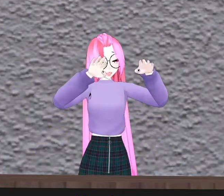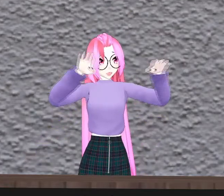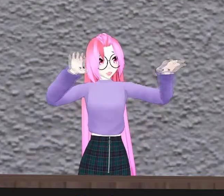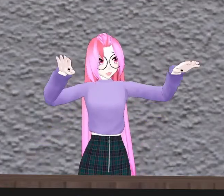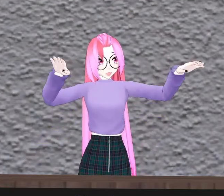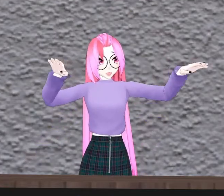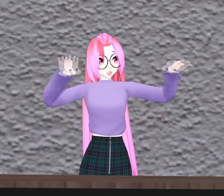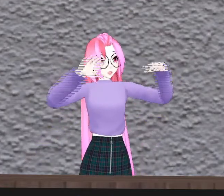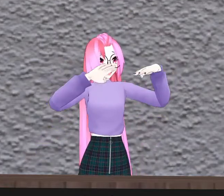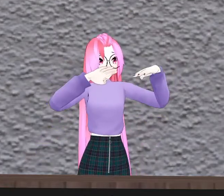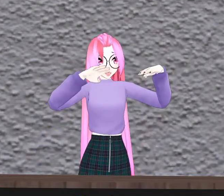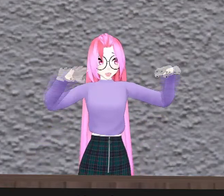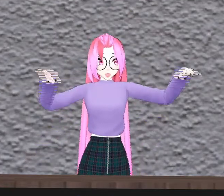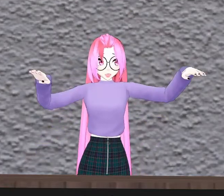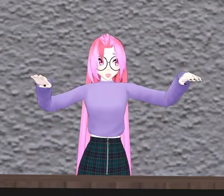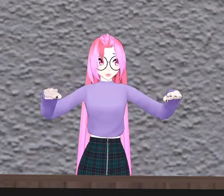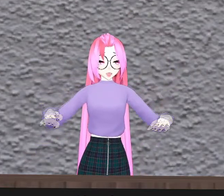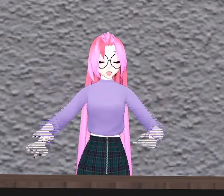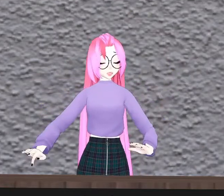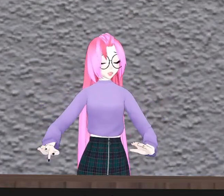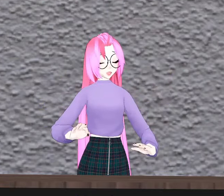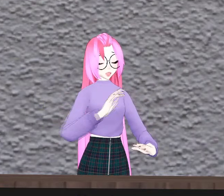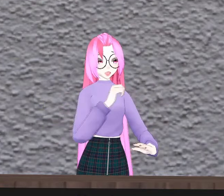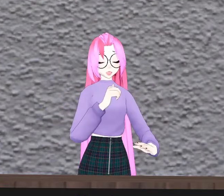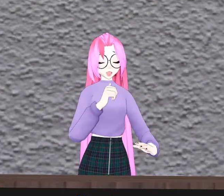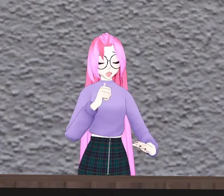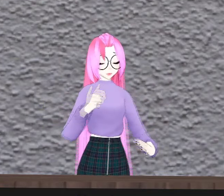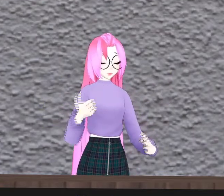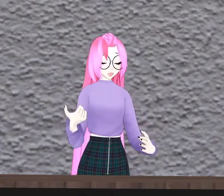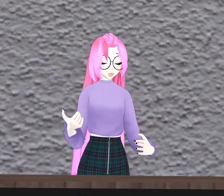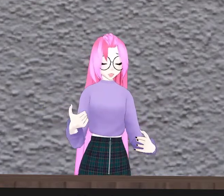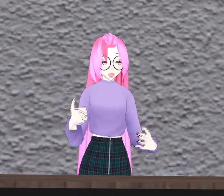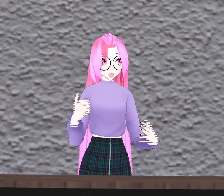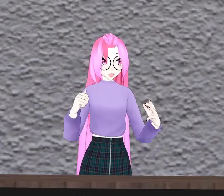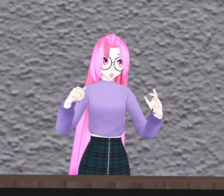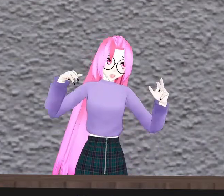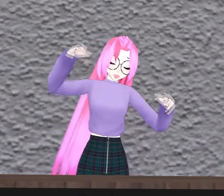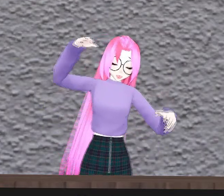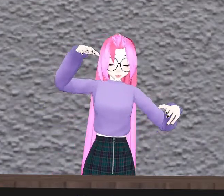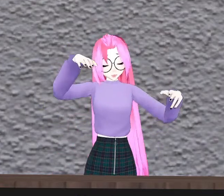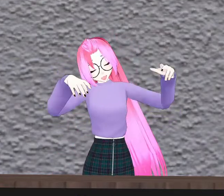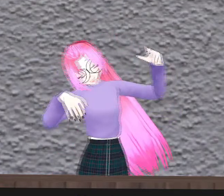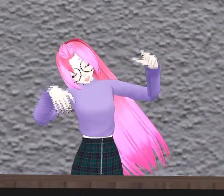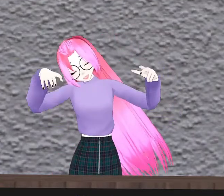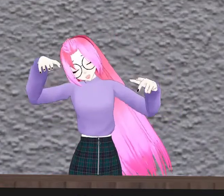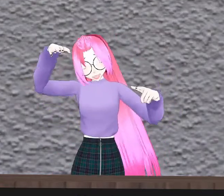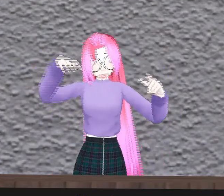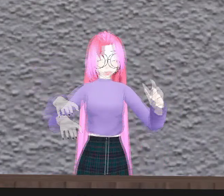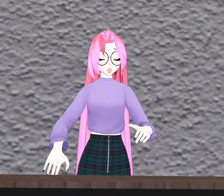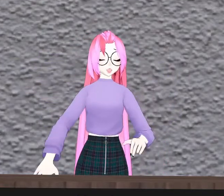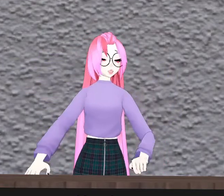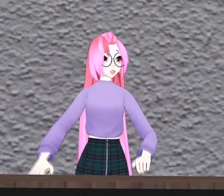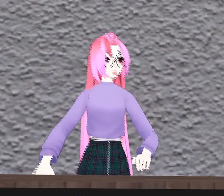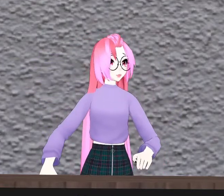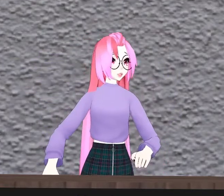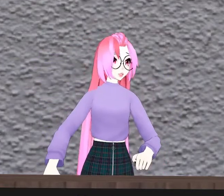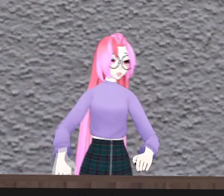of deaf people being equal. They're not aliens or monsters from another planet. They're